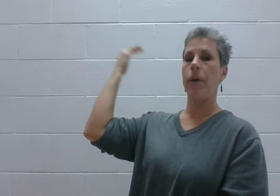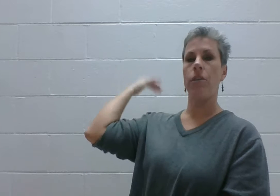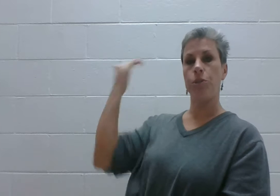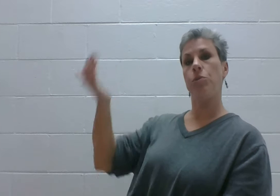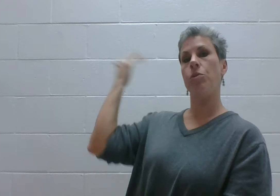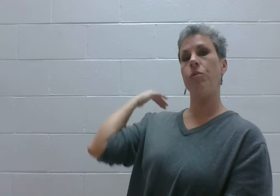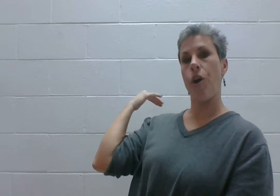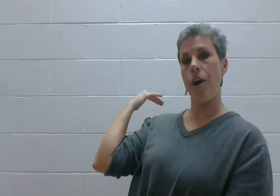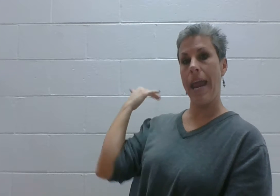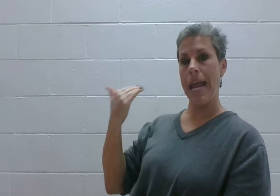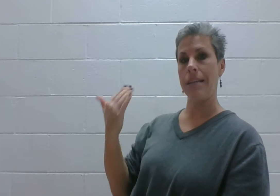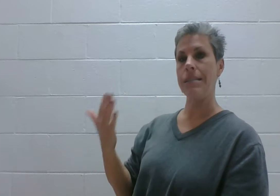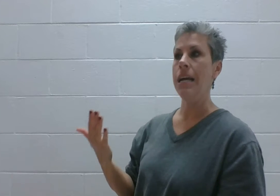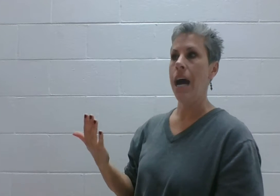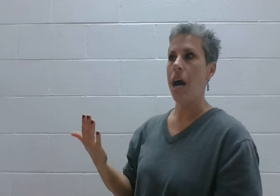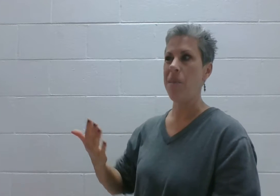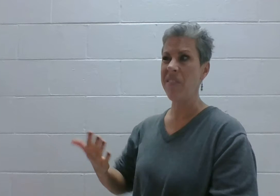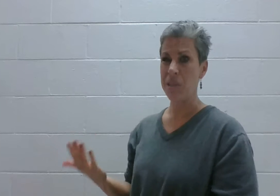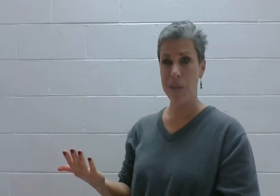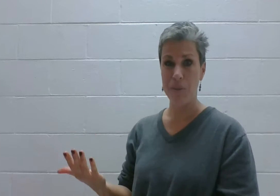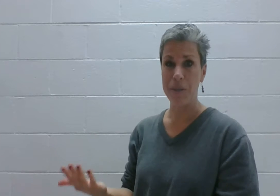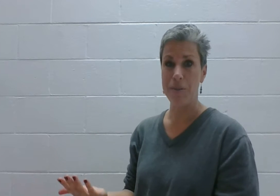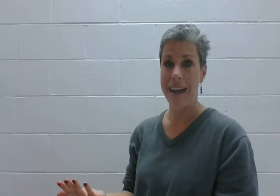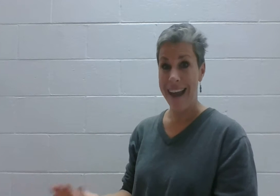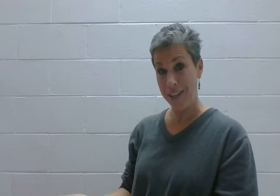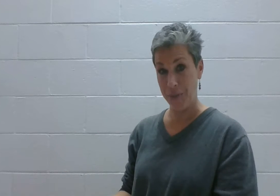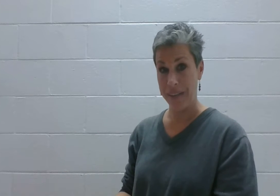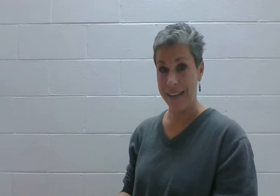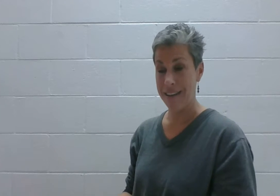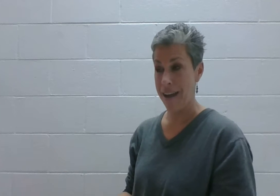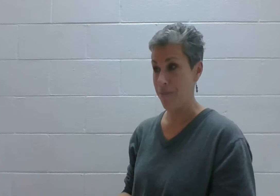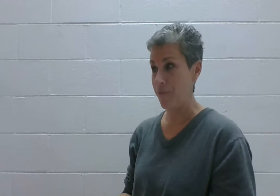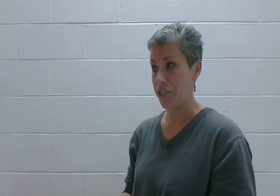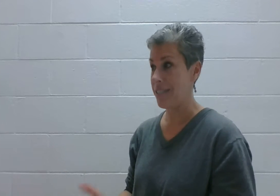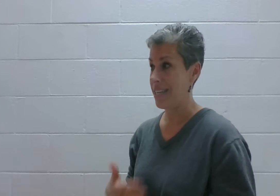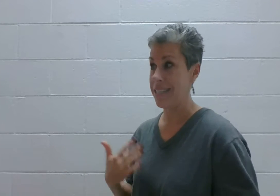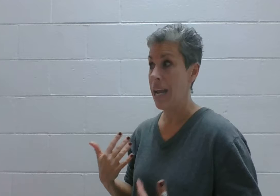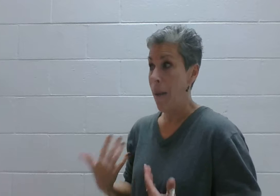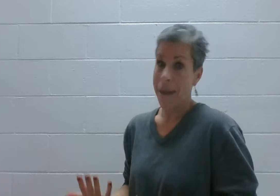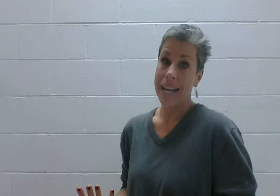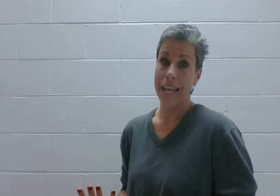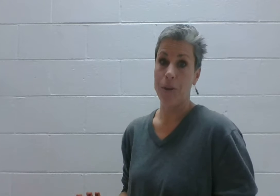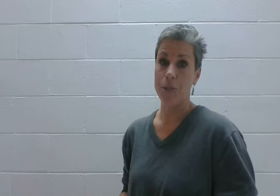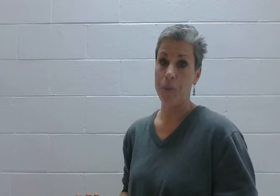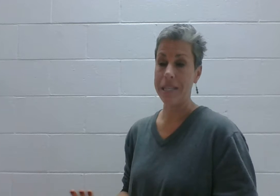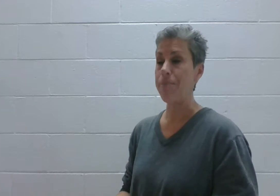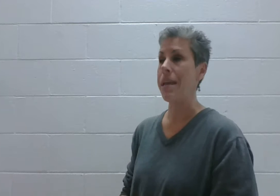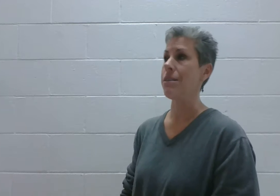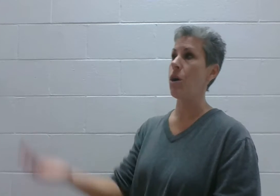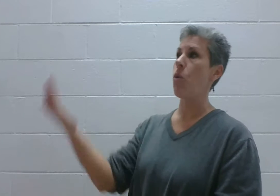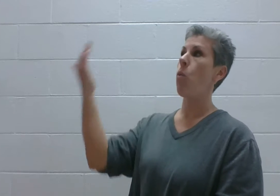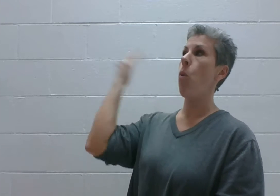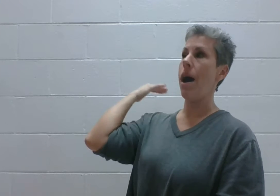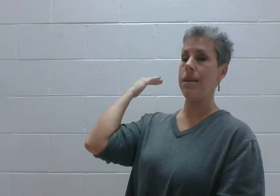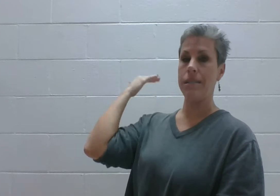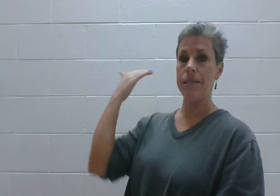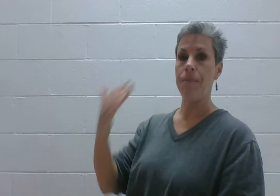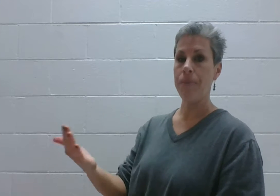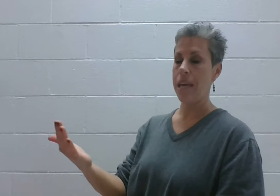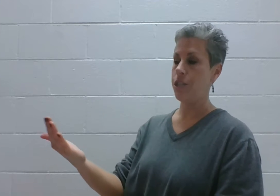our shoulder over our hand. Even sometimes we do that naturally, just as body language when we speak. So was.